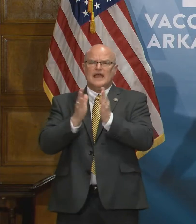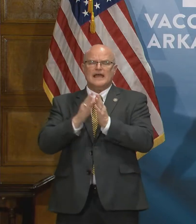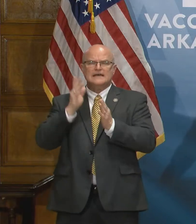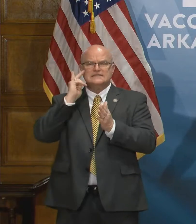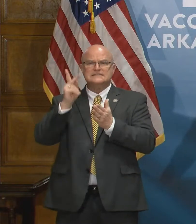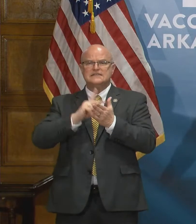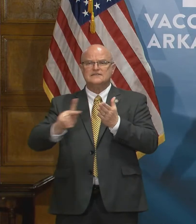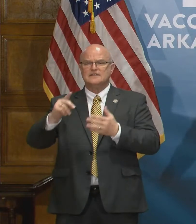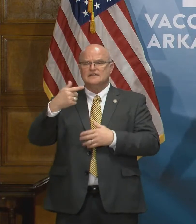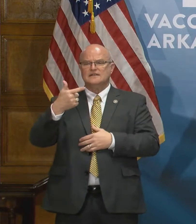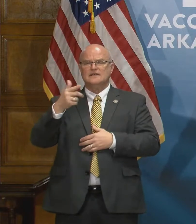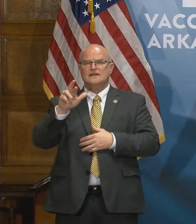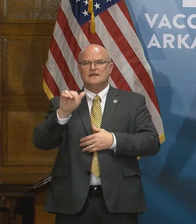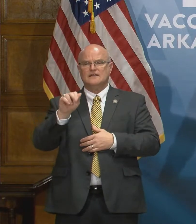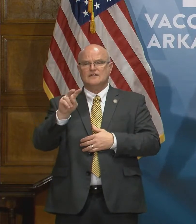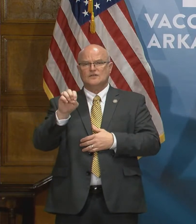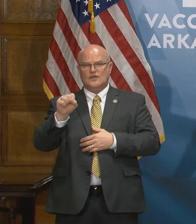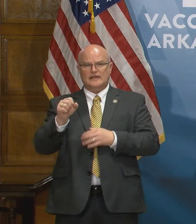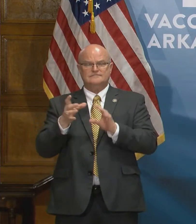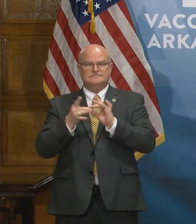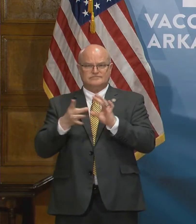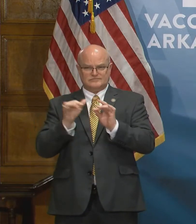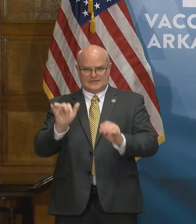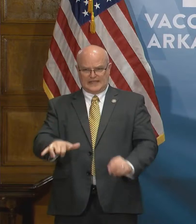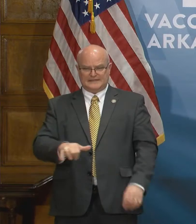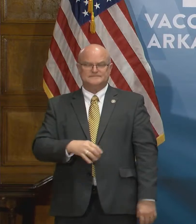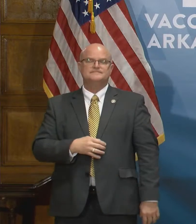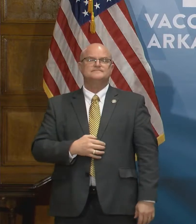Secretary Graves to come and to address that.